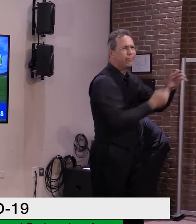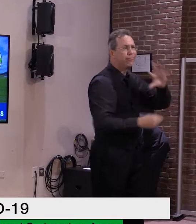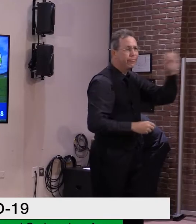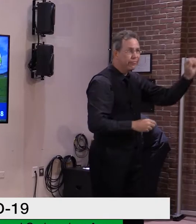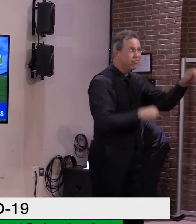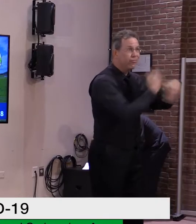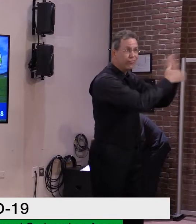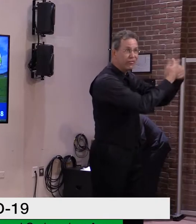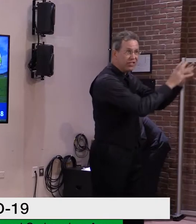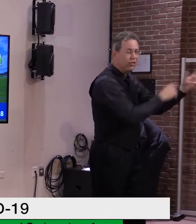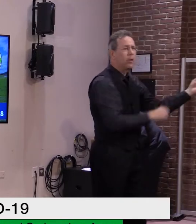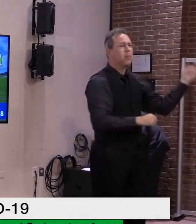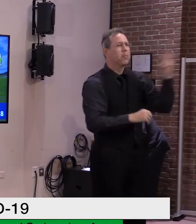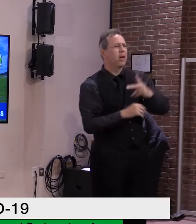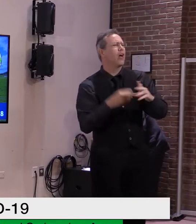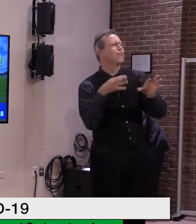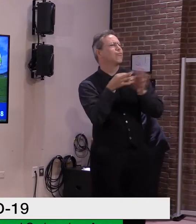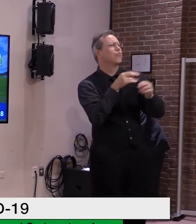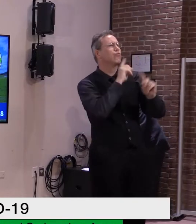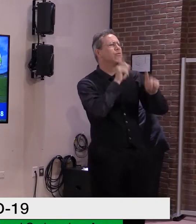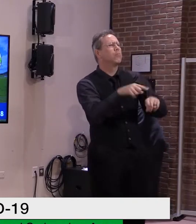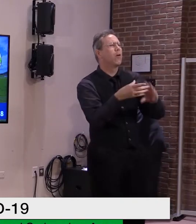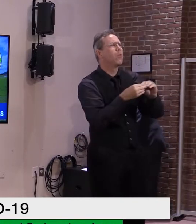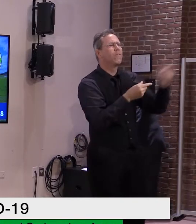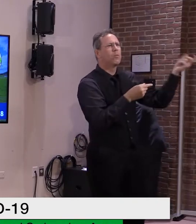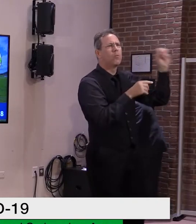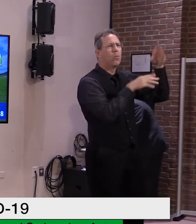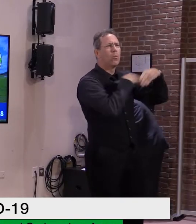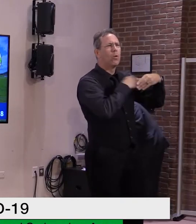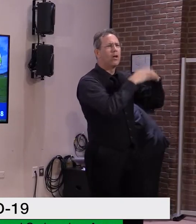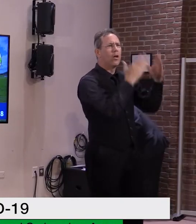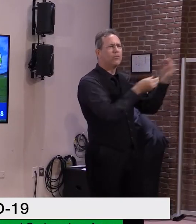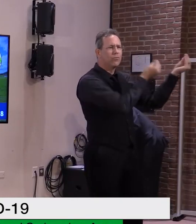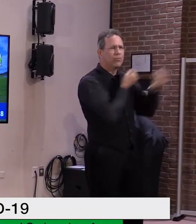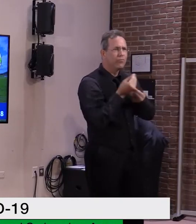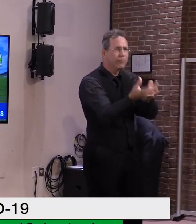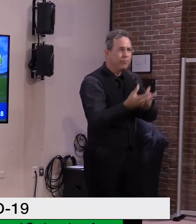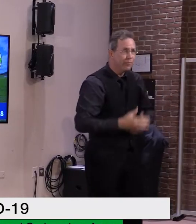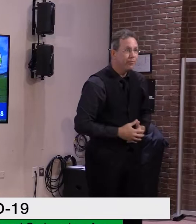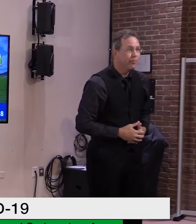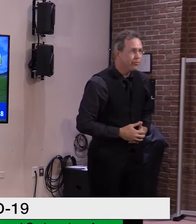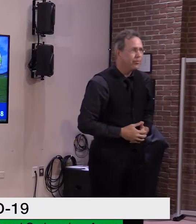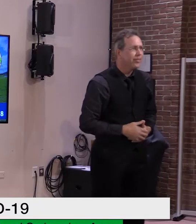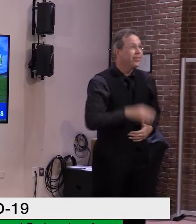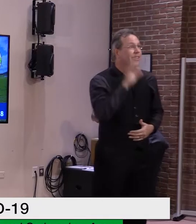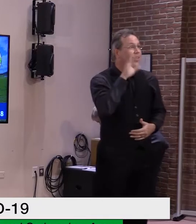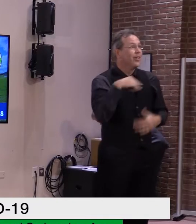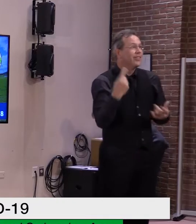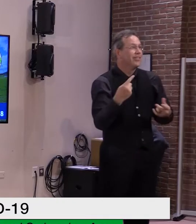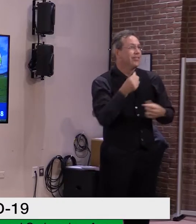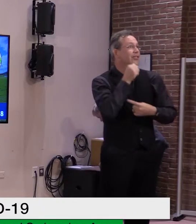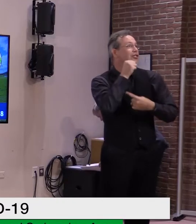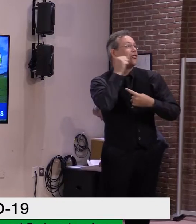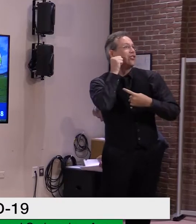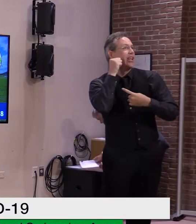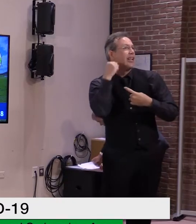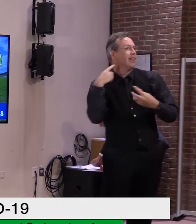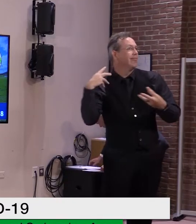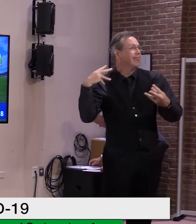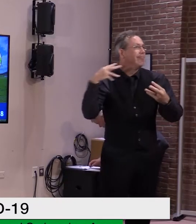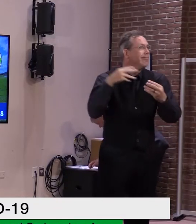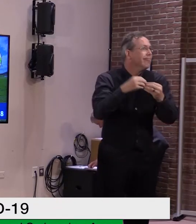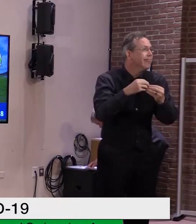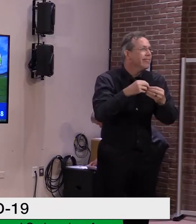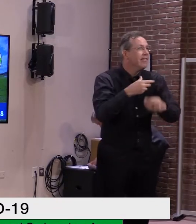on what we hear. As you may know, as of yesterday, Vermont has vaccinated